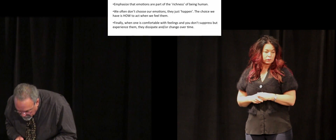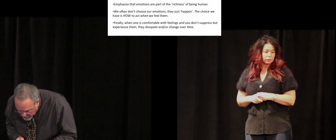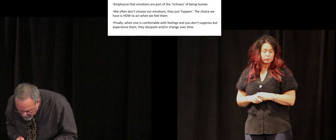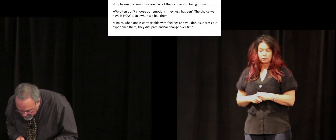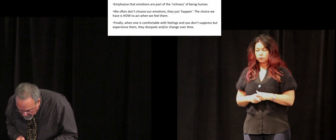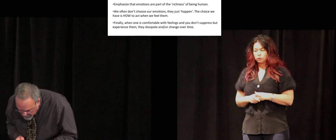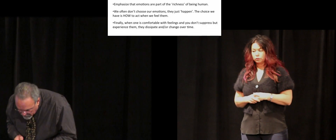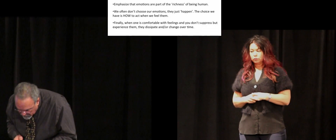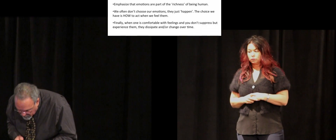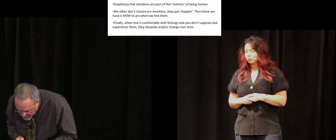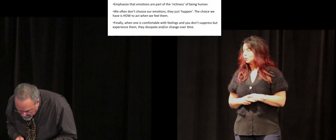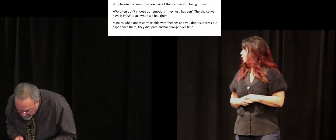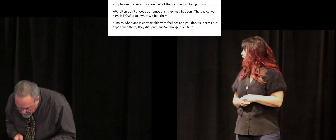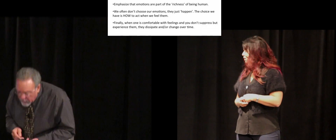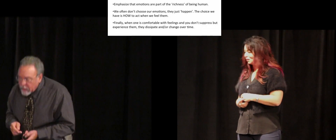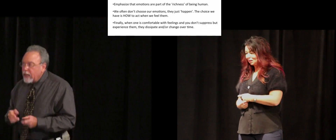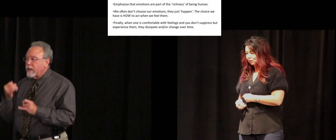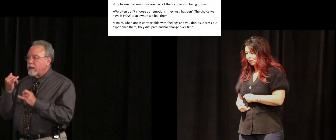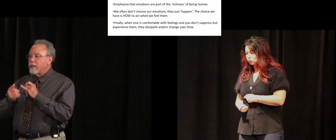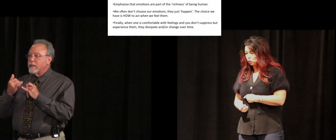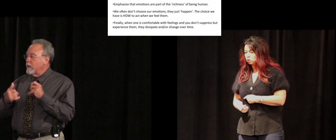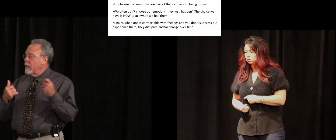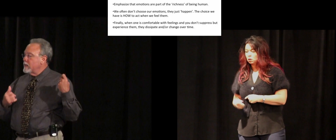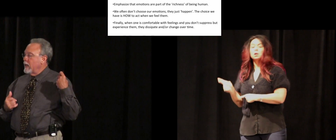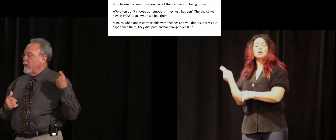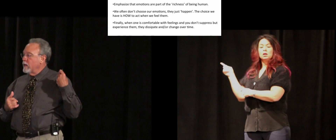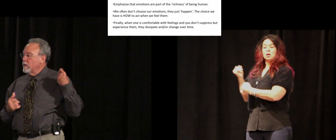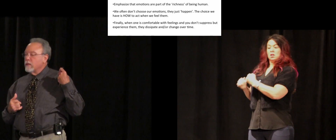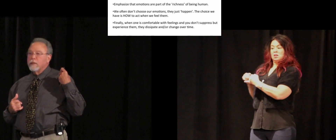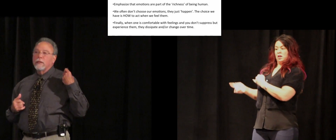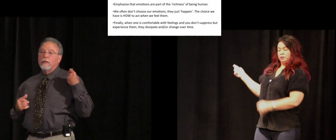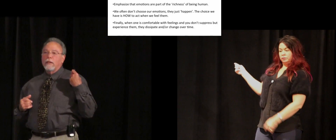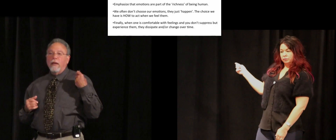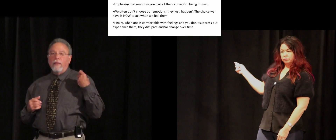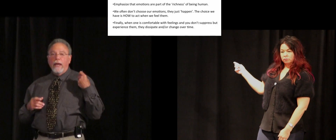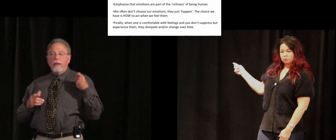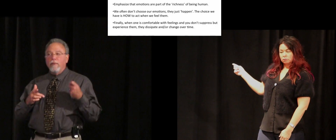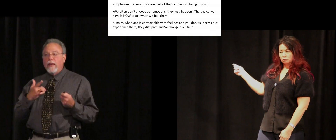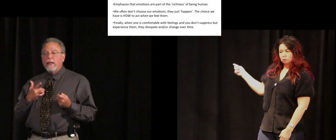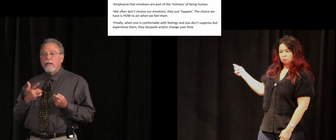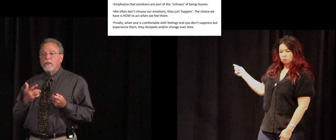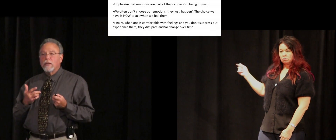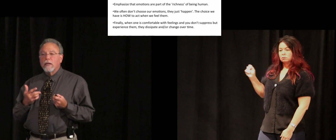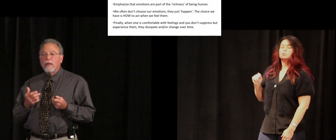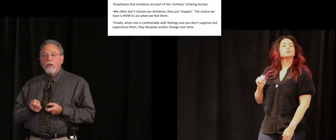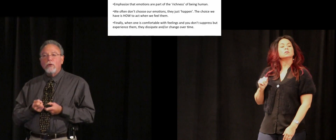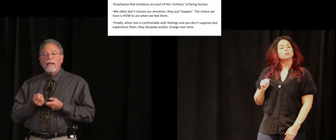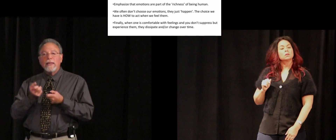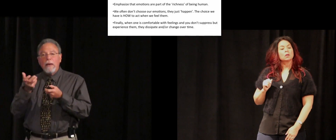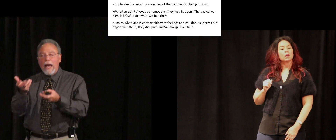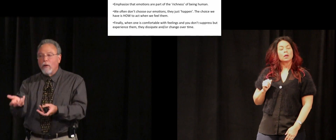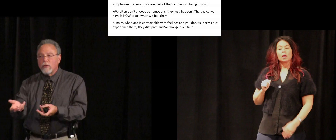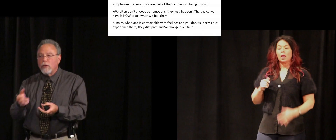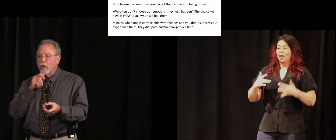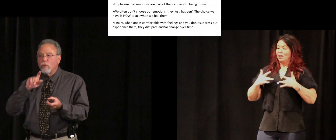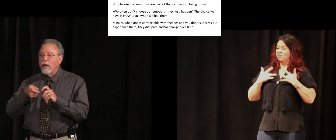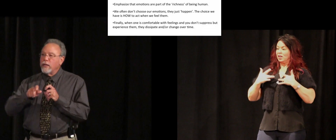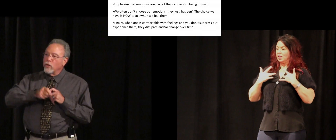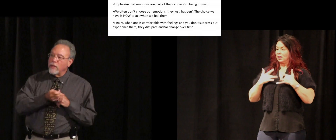Increase opportunities for independent thought and action. What would you do? Why do you think that's a good idea? How else might you approach